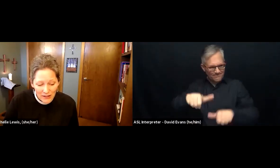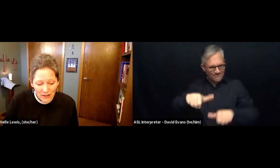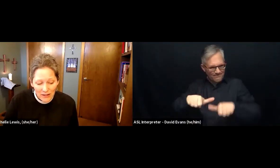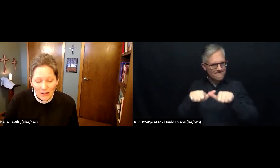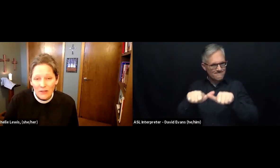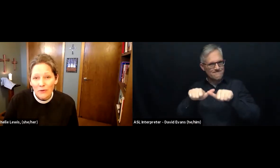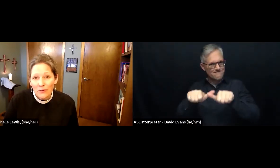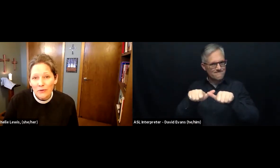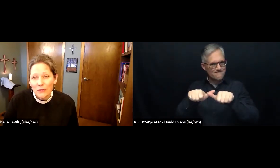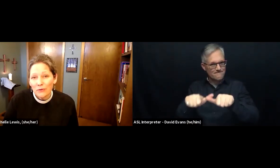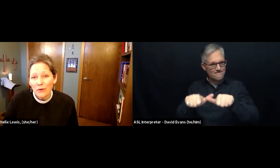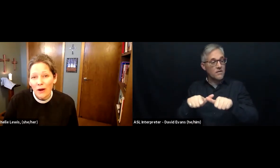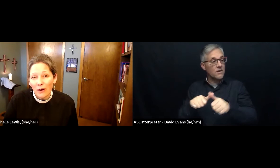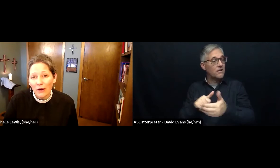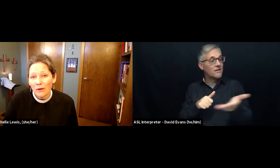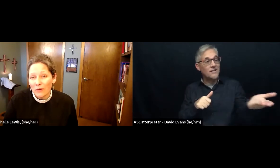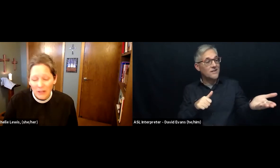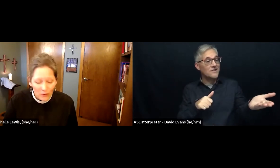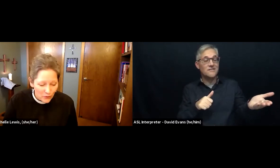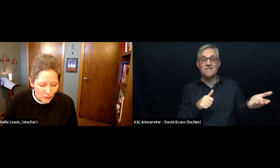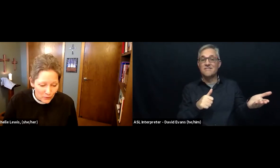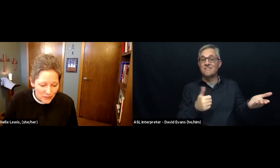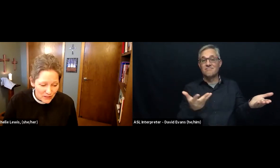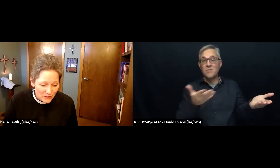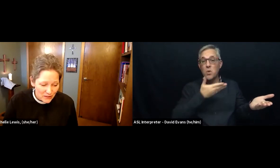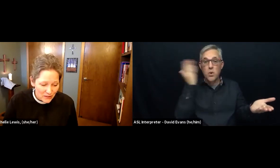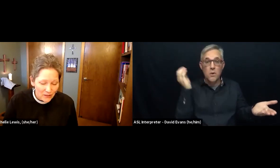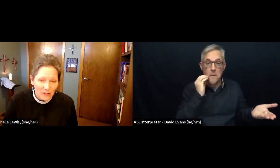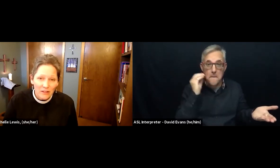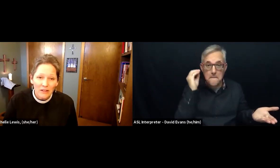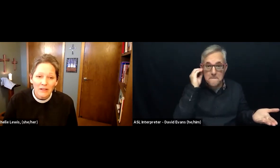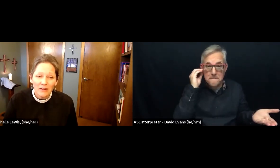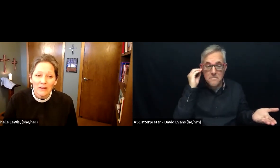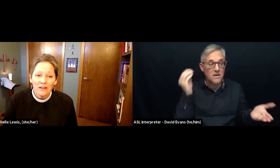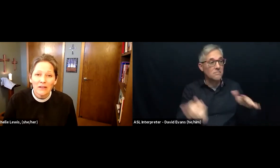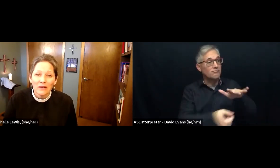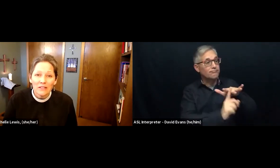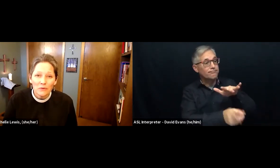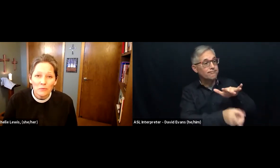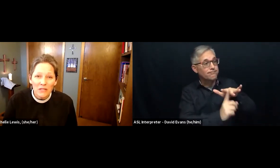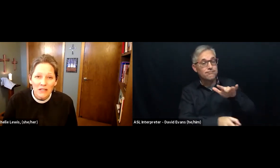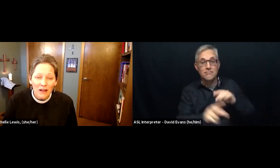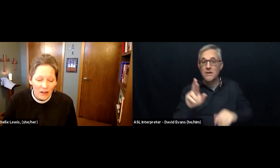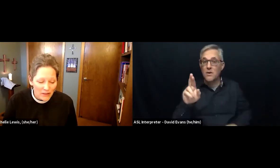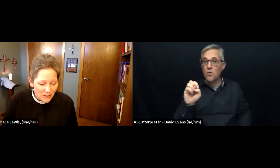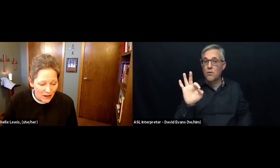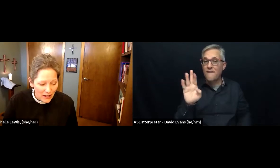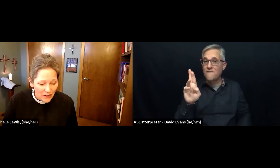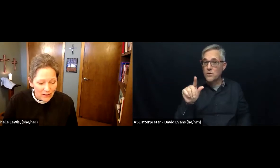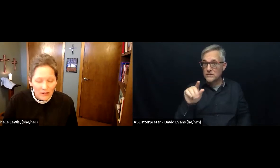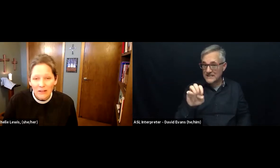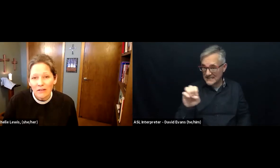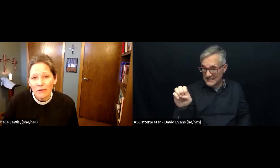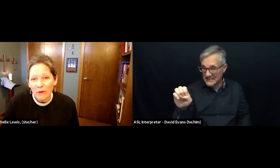alongside those who are without homes, to be on the